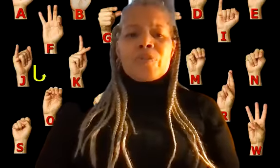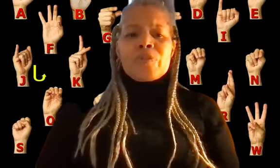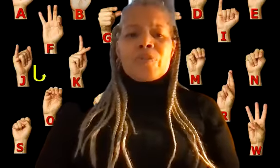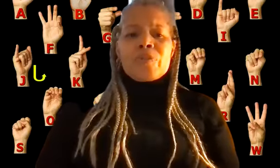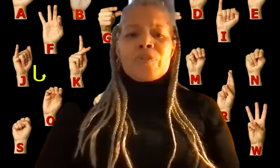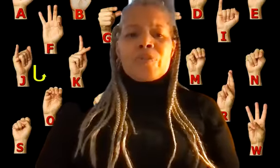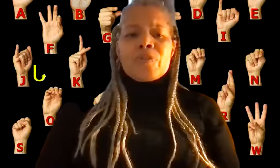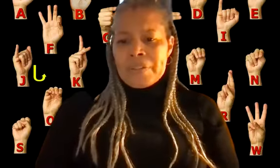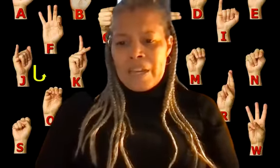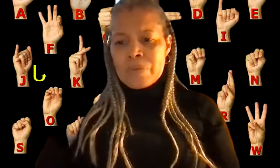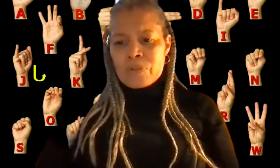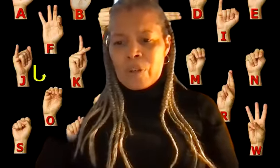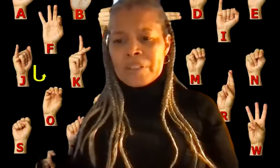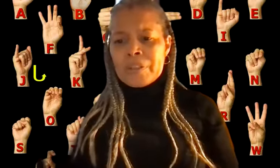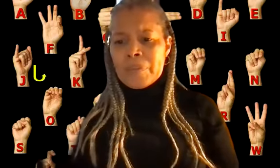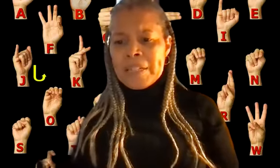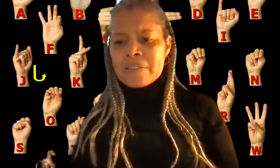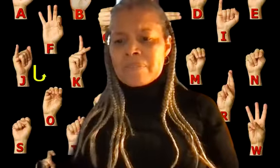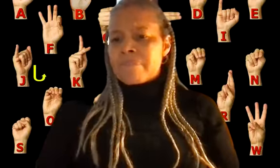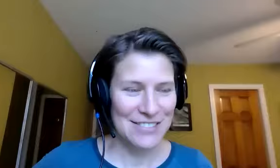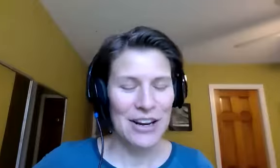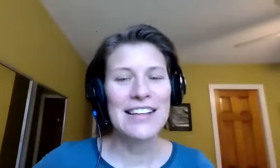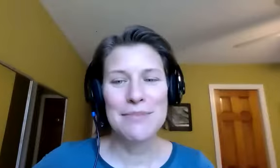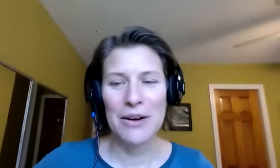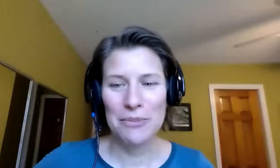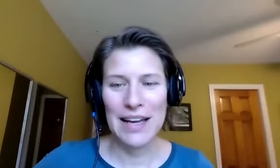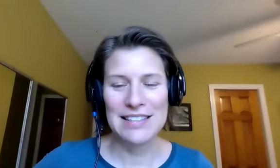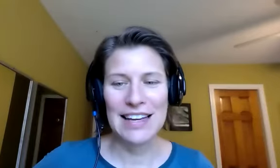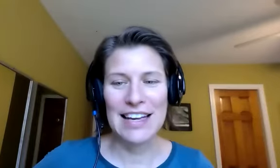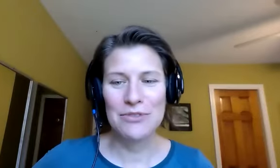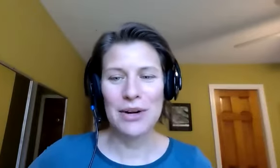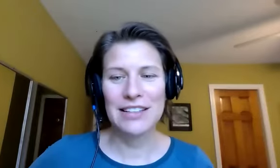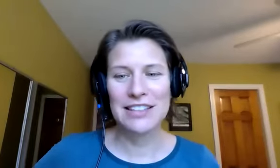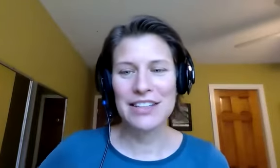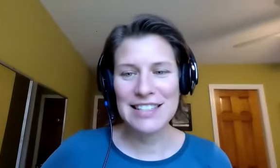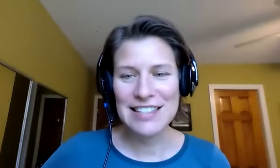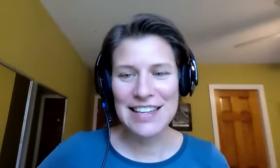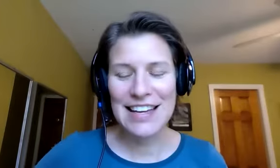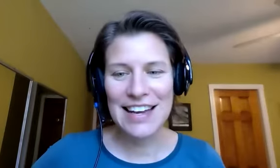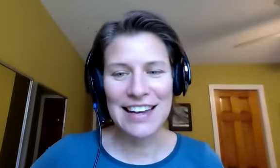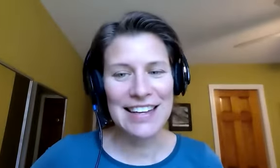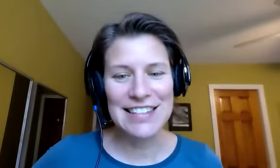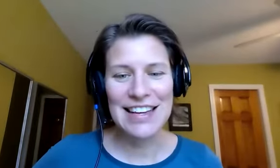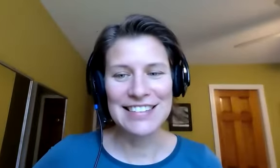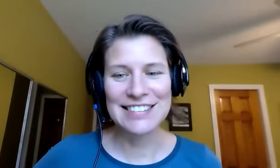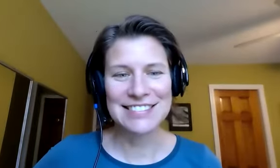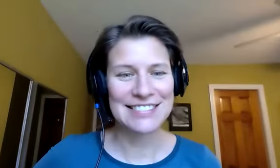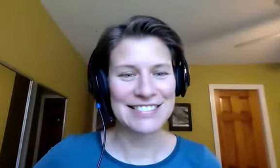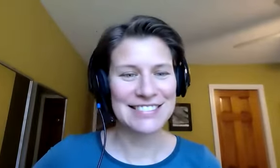business has been in Raleigh all the time. So is Raleigh your home base? Raleigh is my home base. I came to Raleigh to go to NC state and I stayed. And so